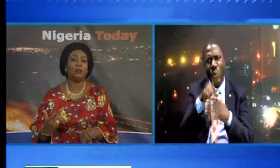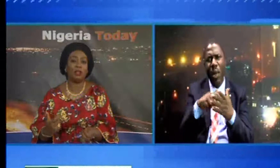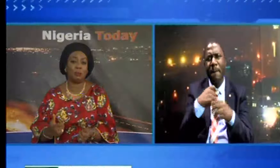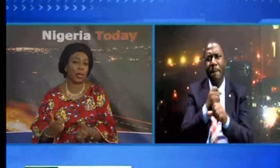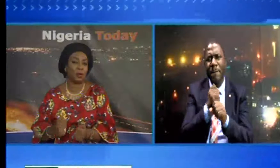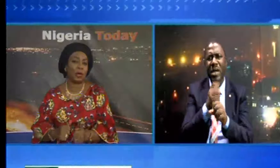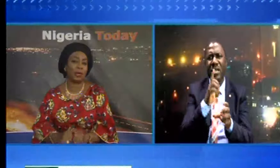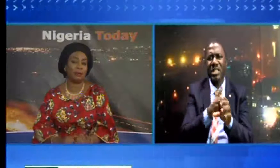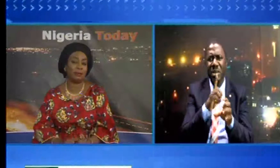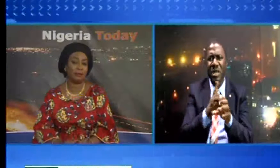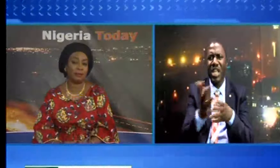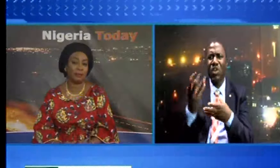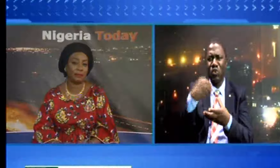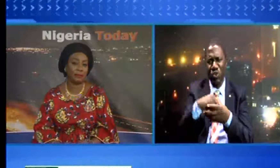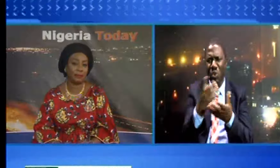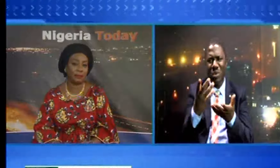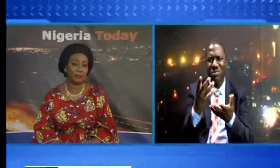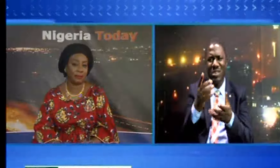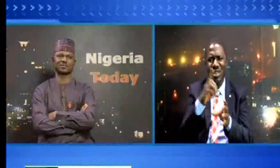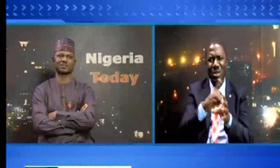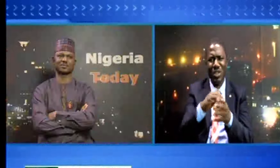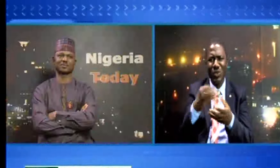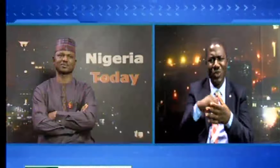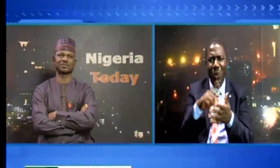disability inclusion, by the way?